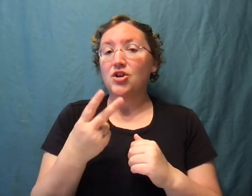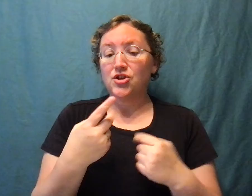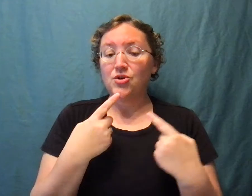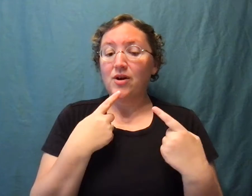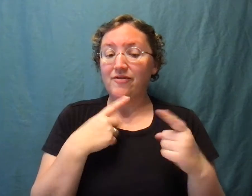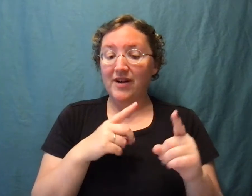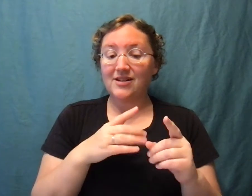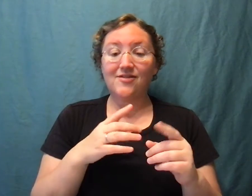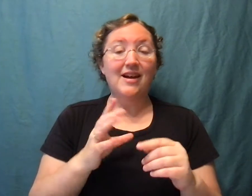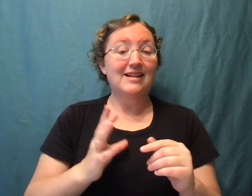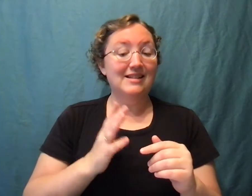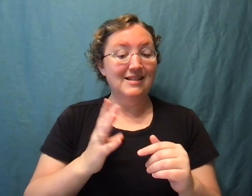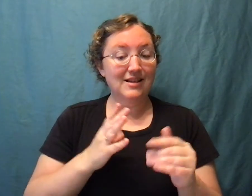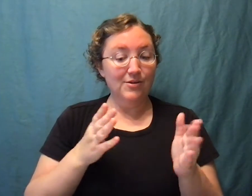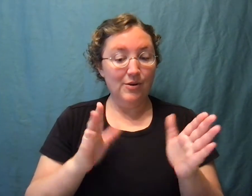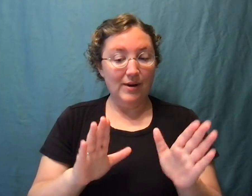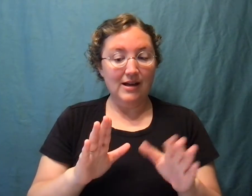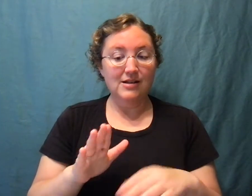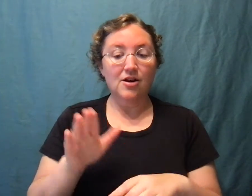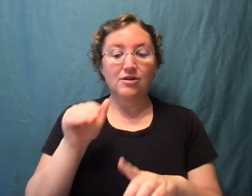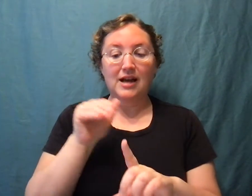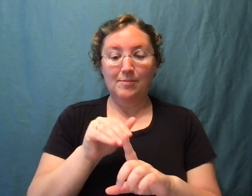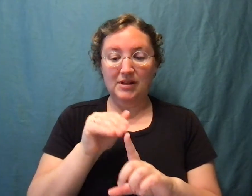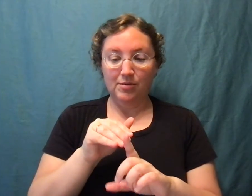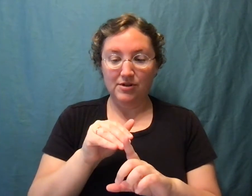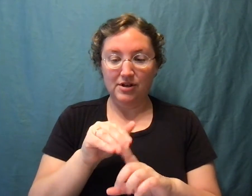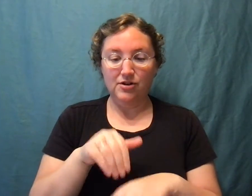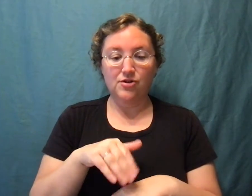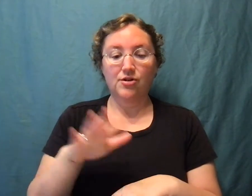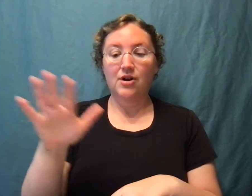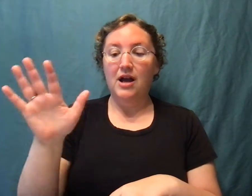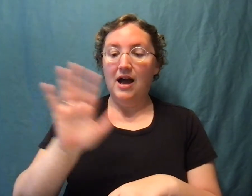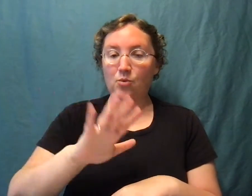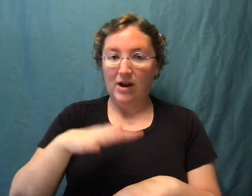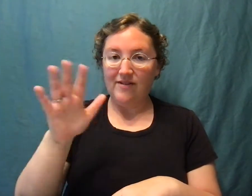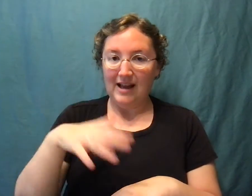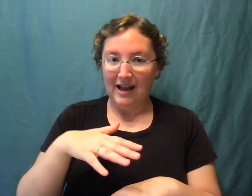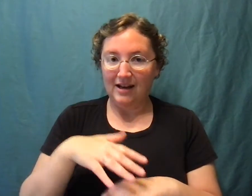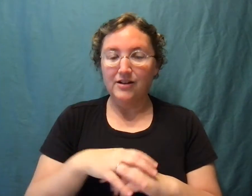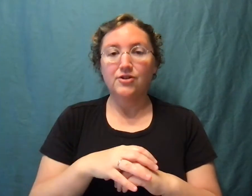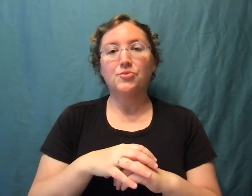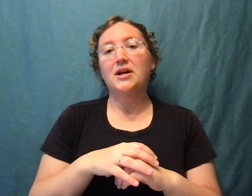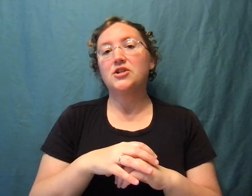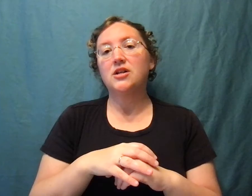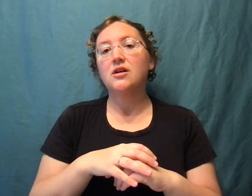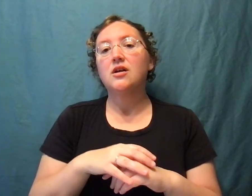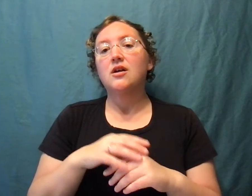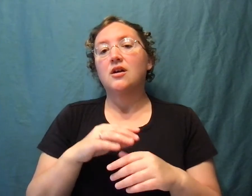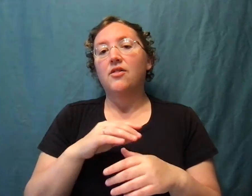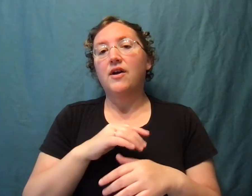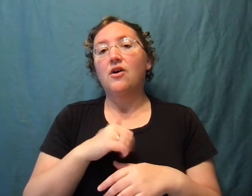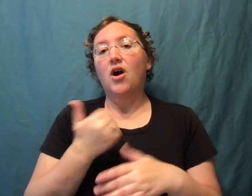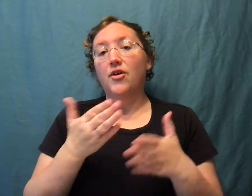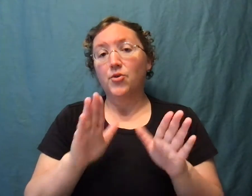2 effective and considerate ways are tapping the person on the shoulder and waving a hand in their direction. There are other